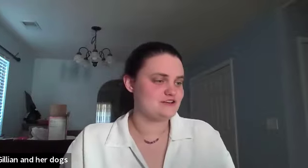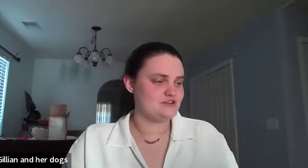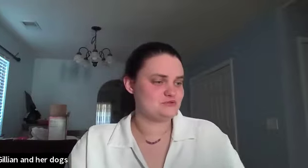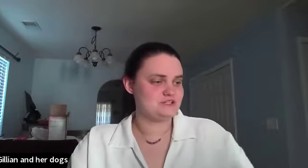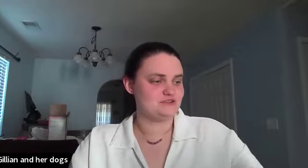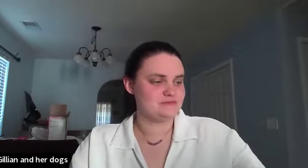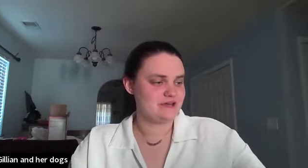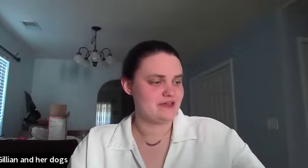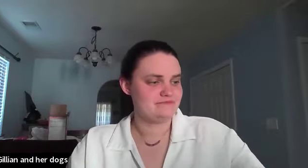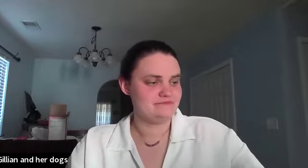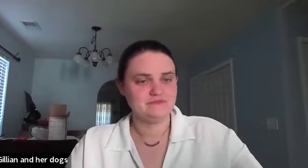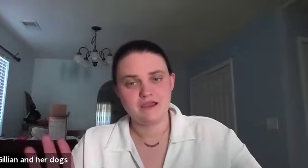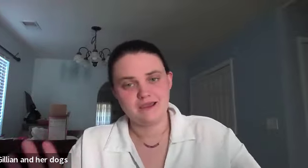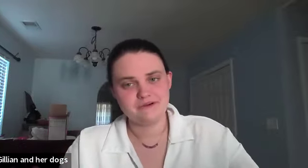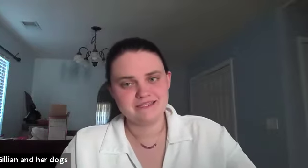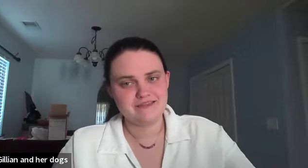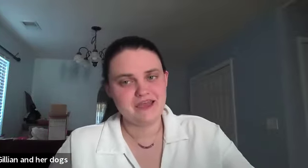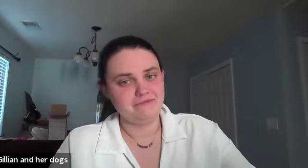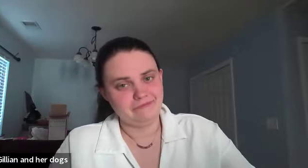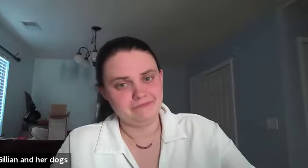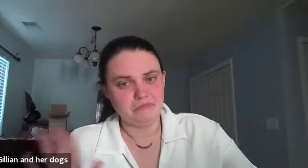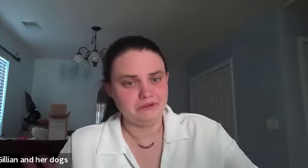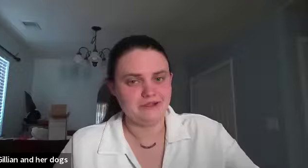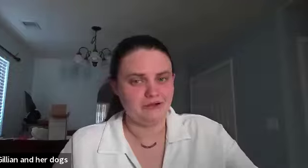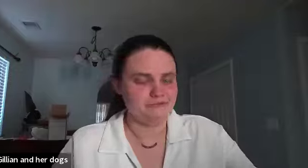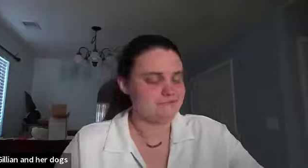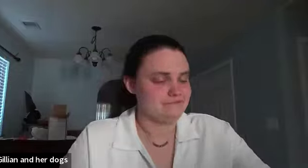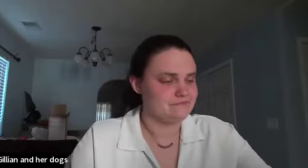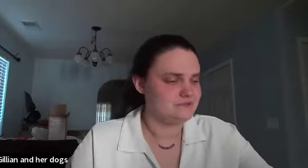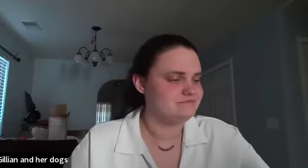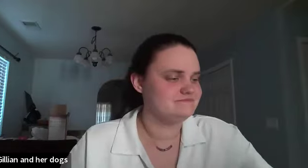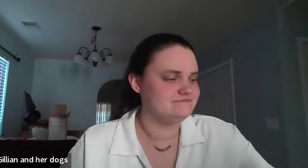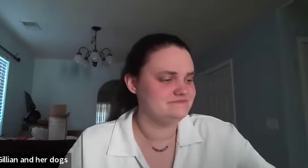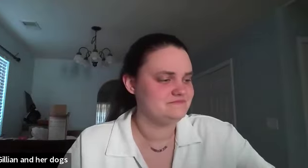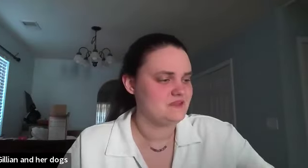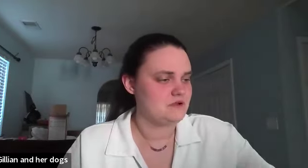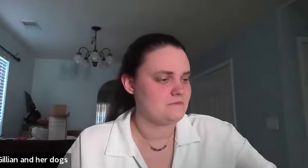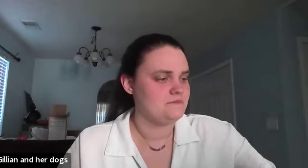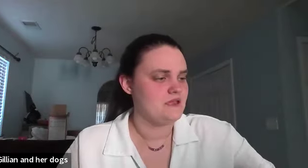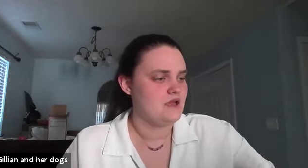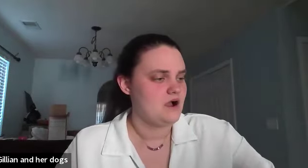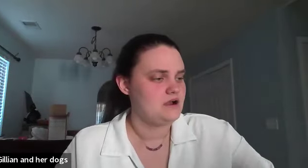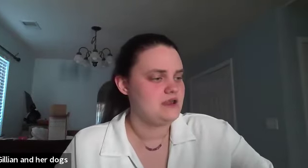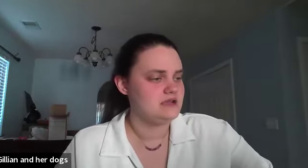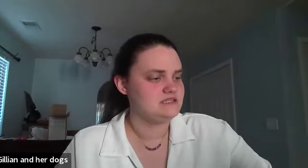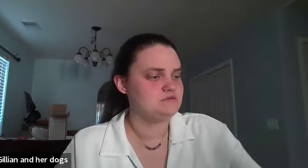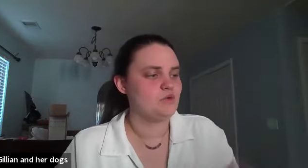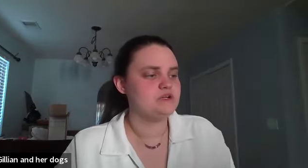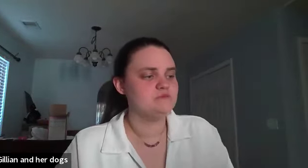and also were insulted by that. I always say that, but you know. Okay. Our next is we're going to move